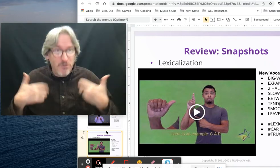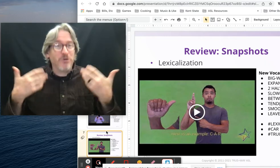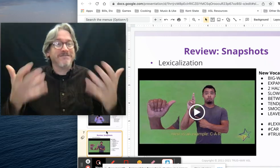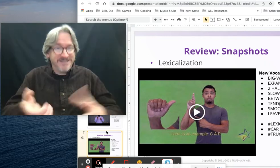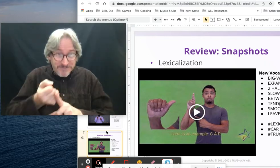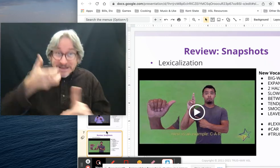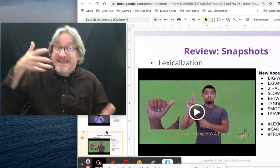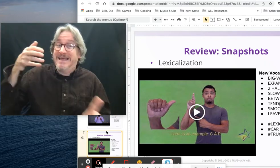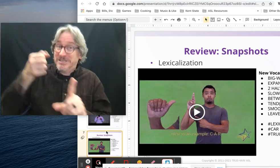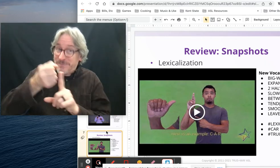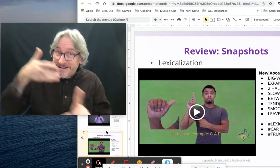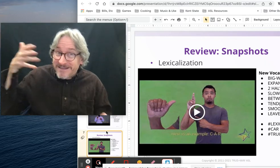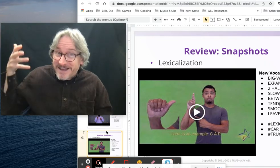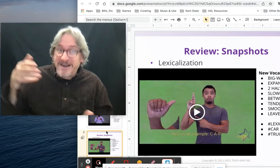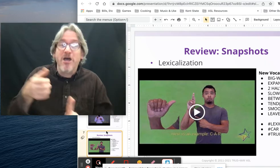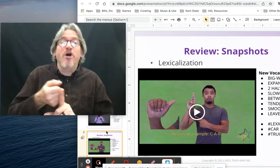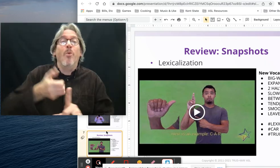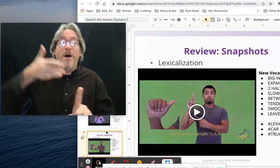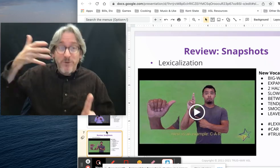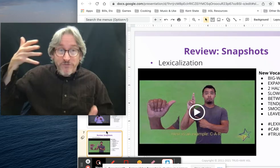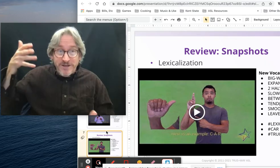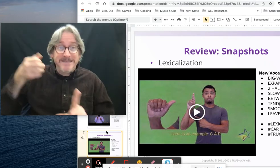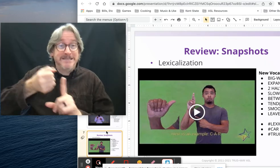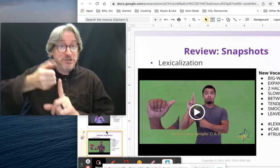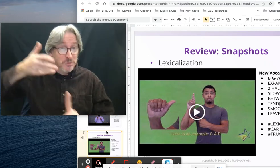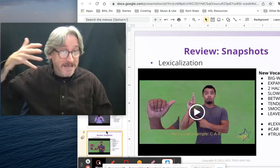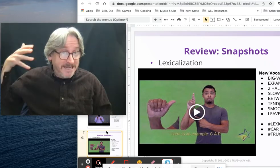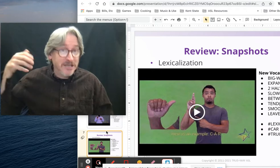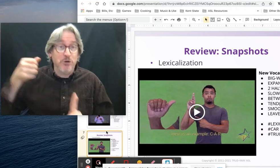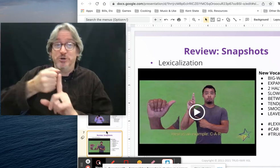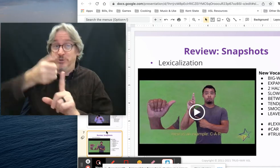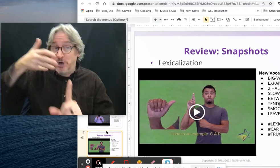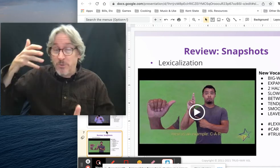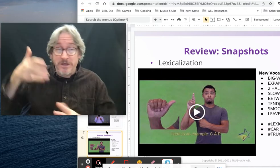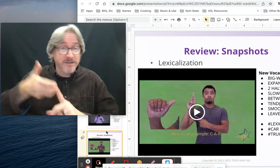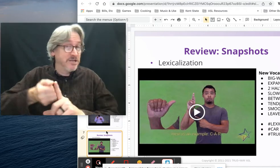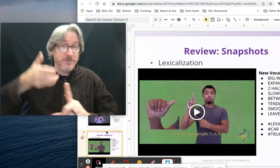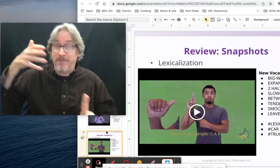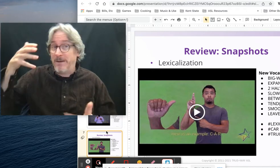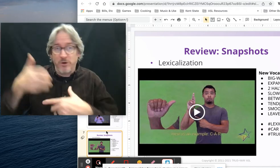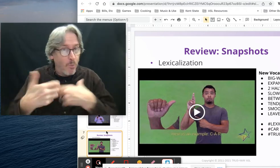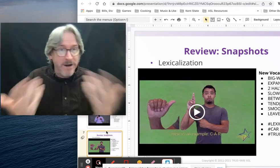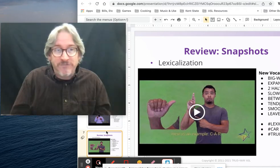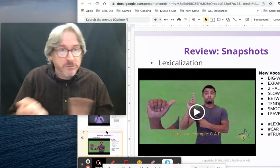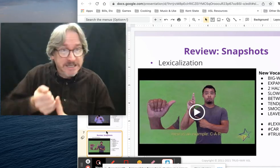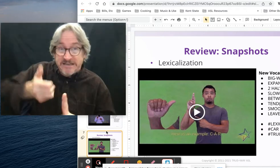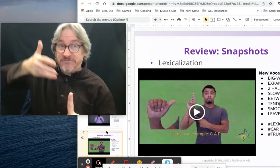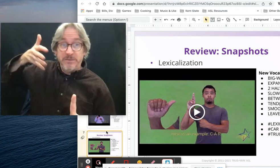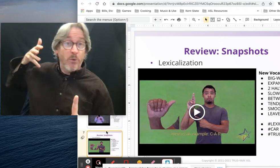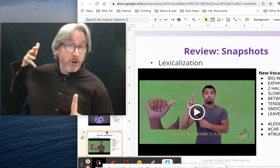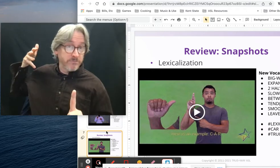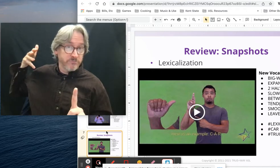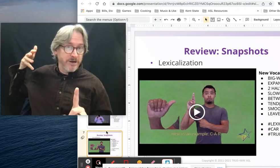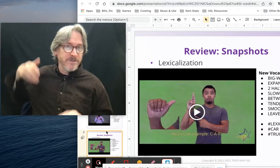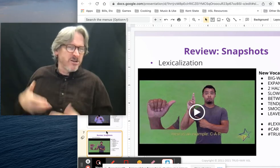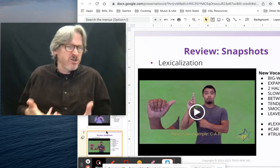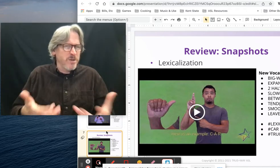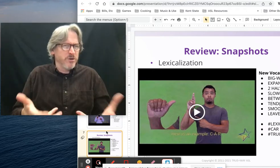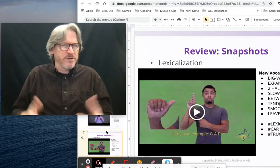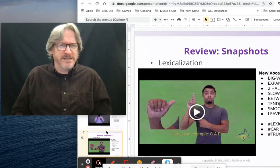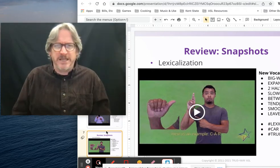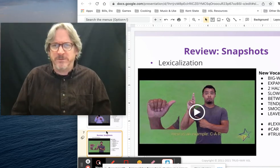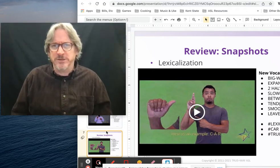Give me more. Expand on that. What movie? Did you like it? Who'd you go with? Did you eat popcorn? Whatever. Give me more. Right?